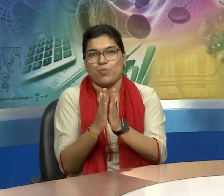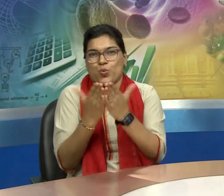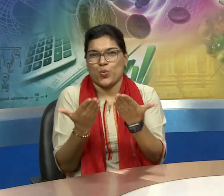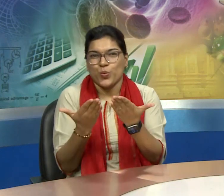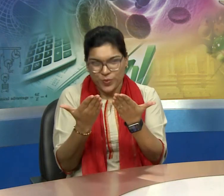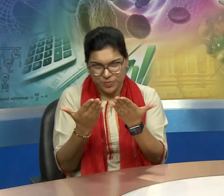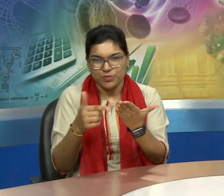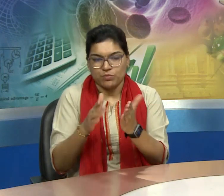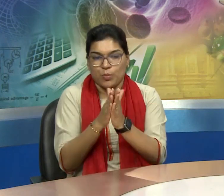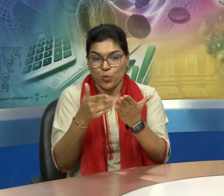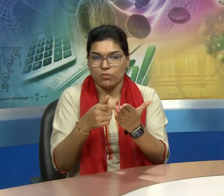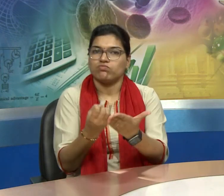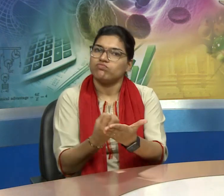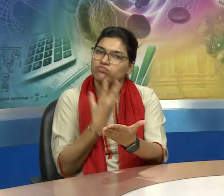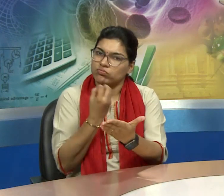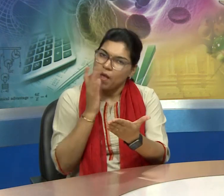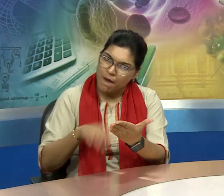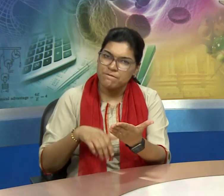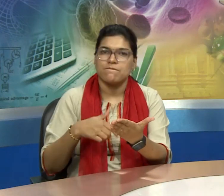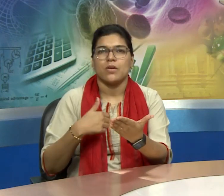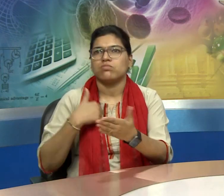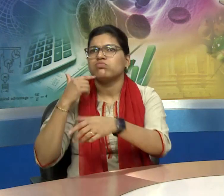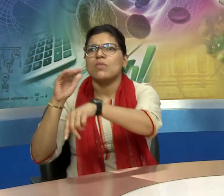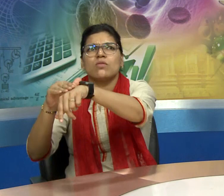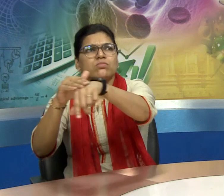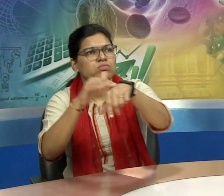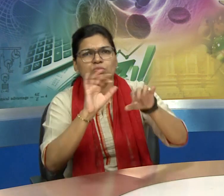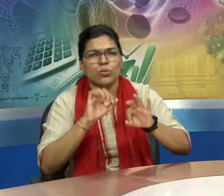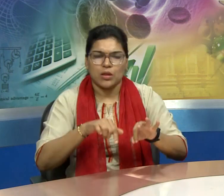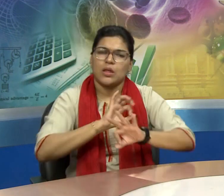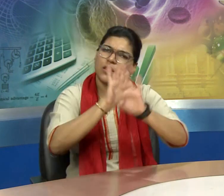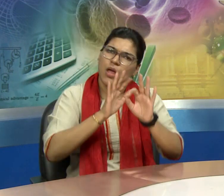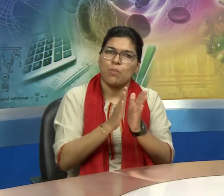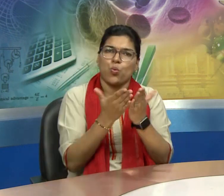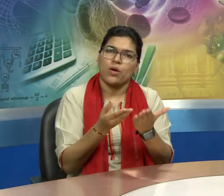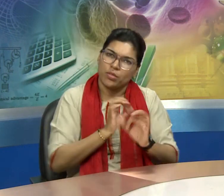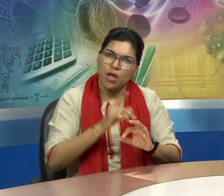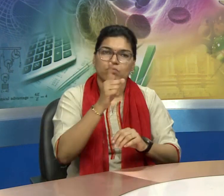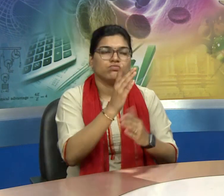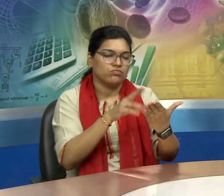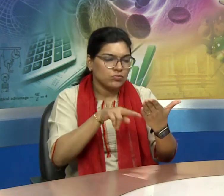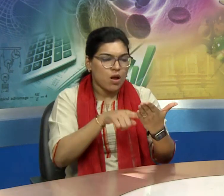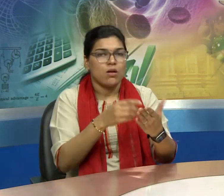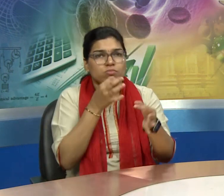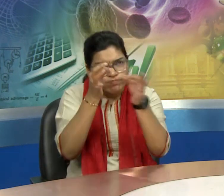And sometimes we also consult with the books, a good book. There are many examples,